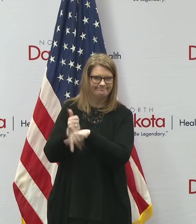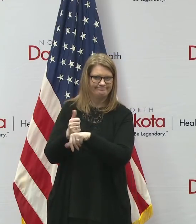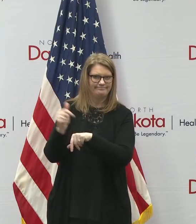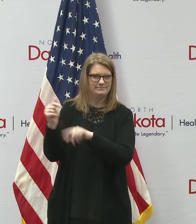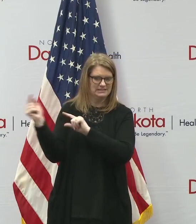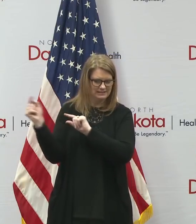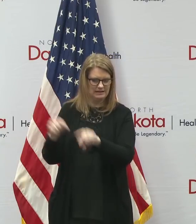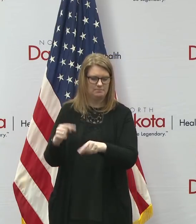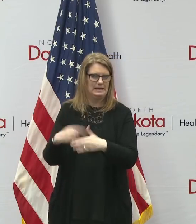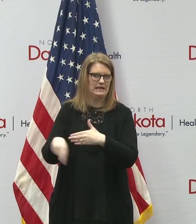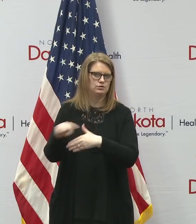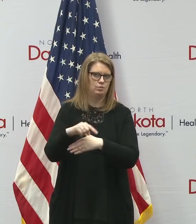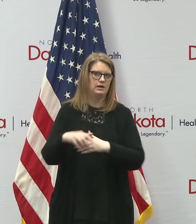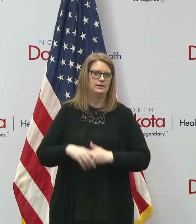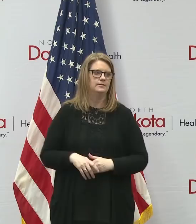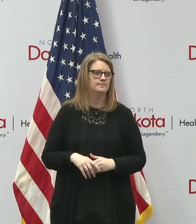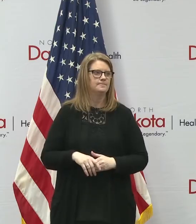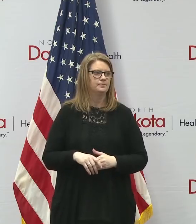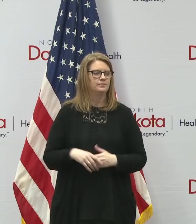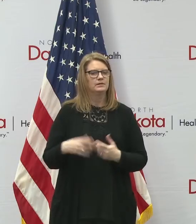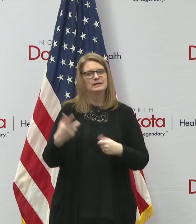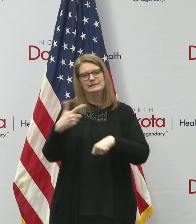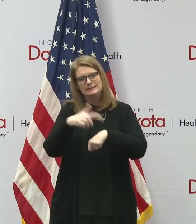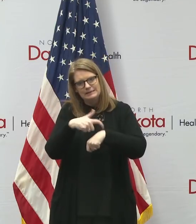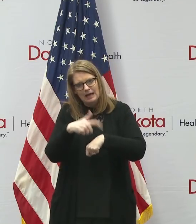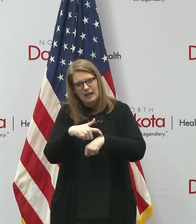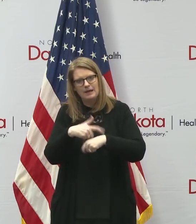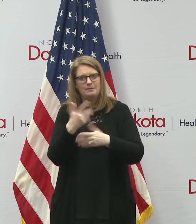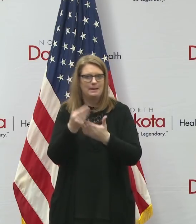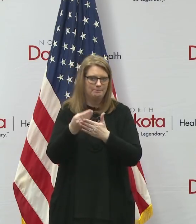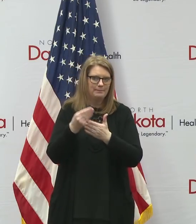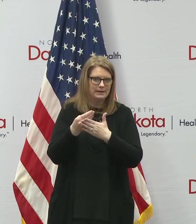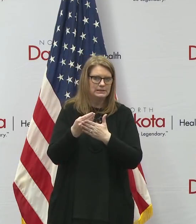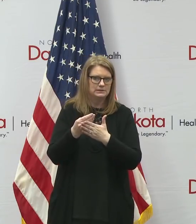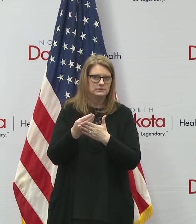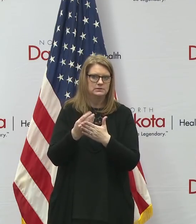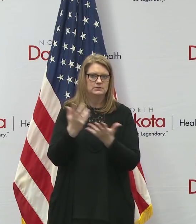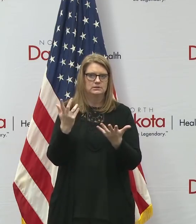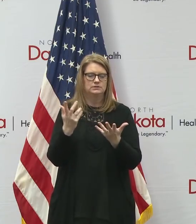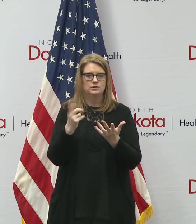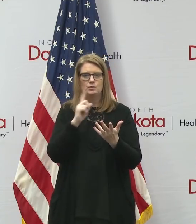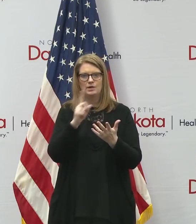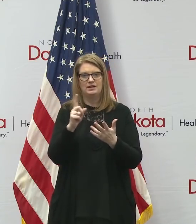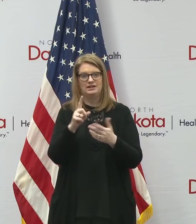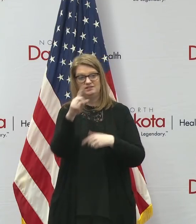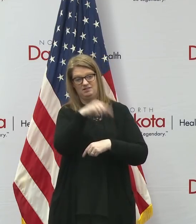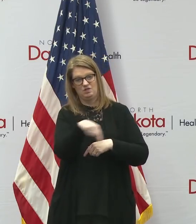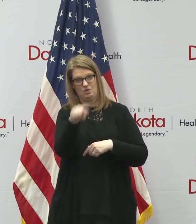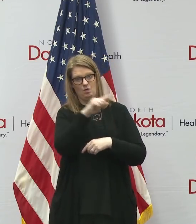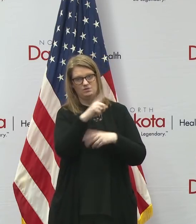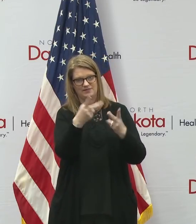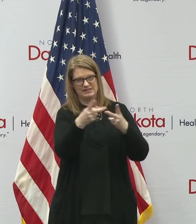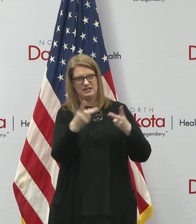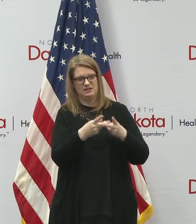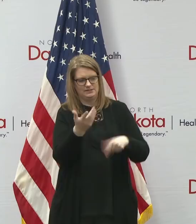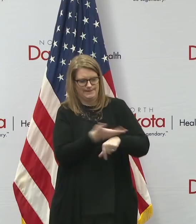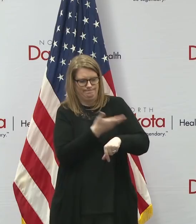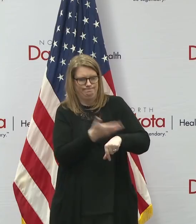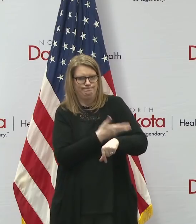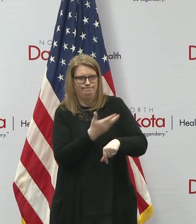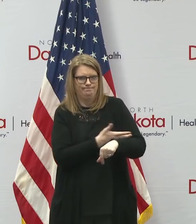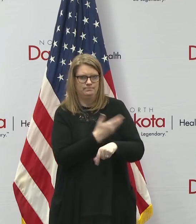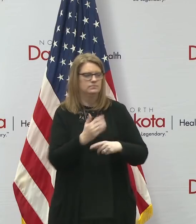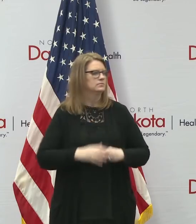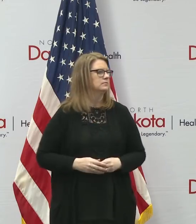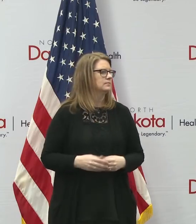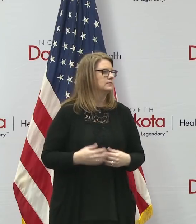better idea of the amount of time and money that it'll take to bring these facilities online.